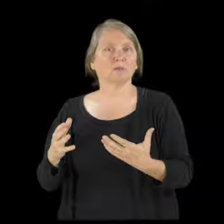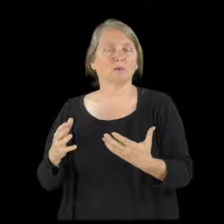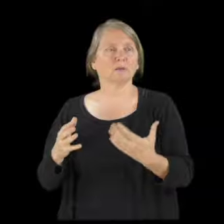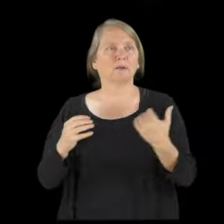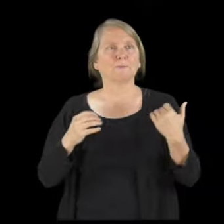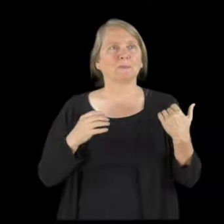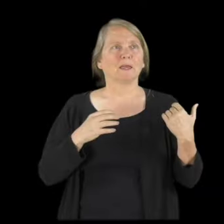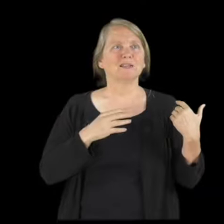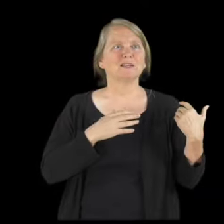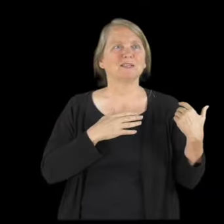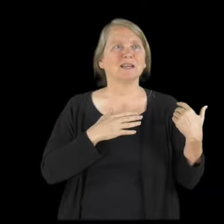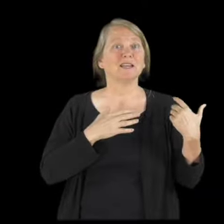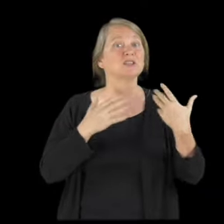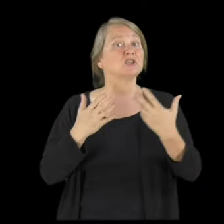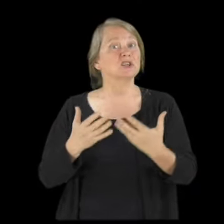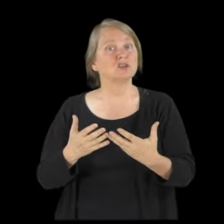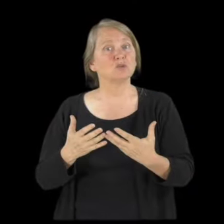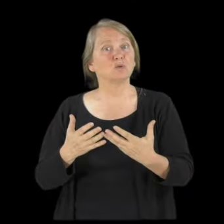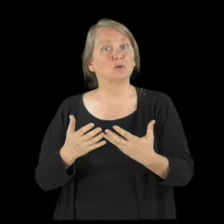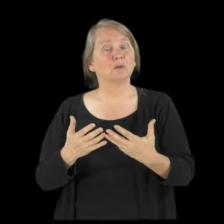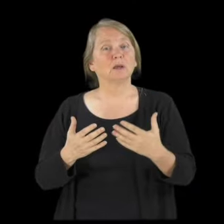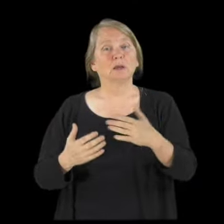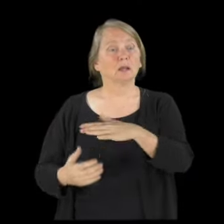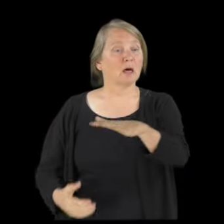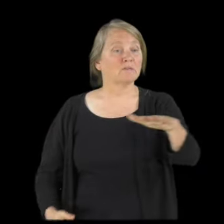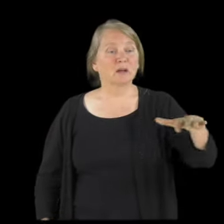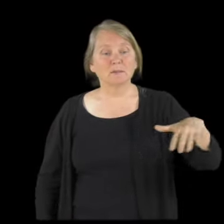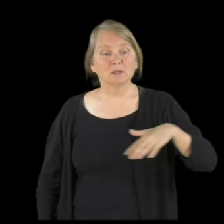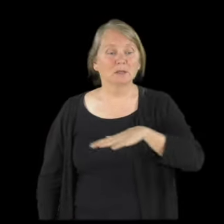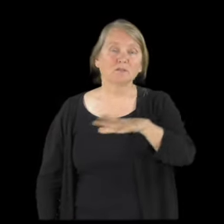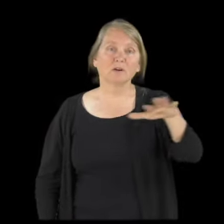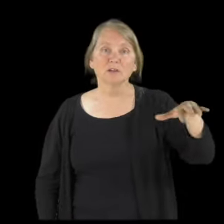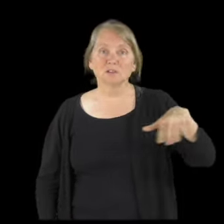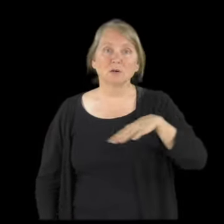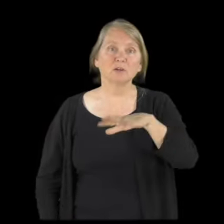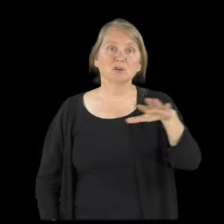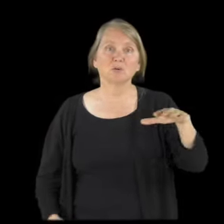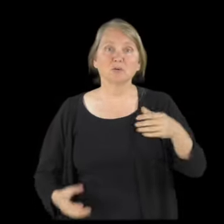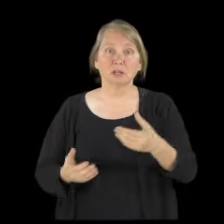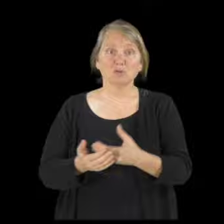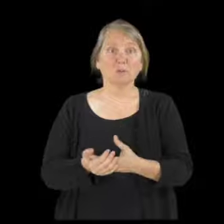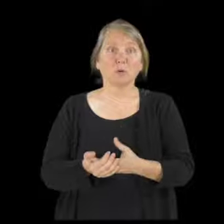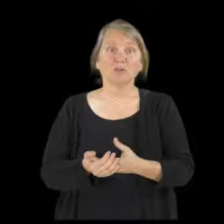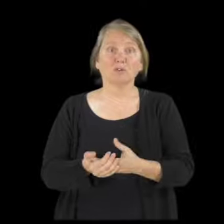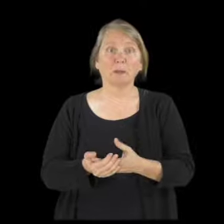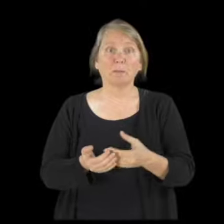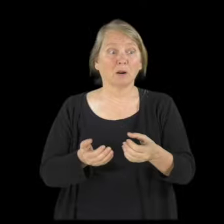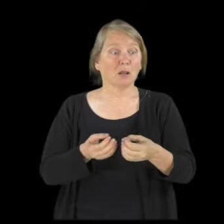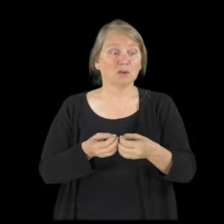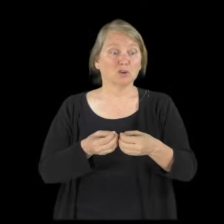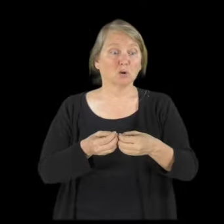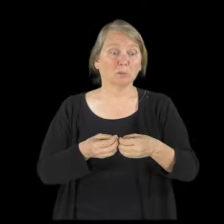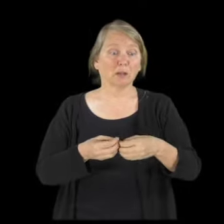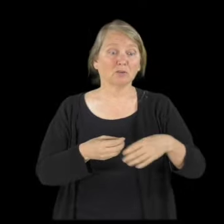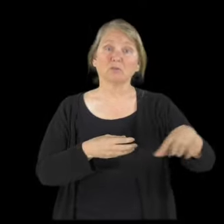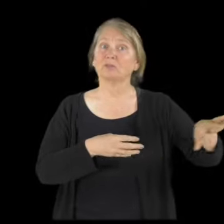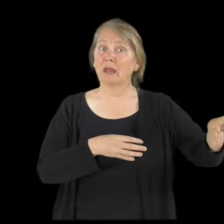process. It's intended as a teaching tool. A lot of times in the various DOE schools, they use the process paper to show compliance with